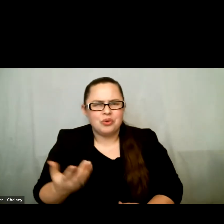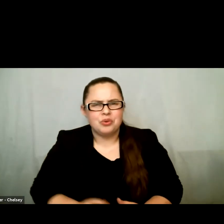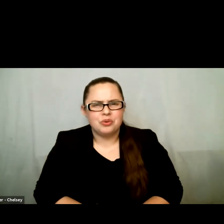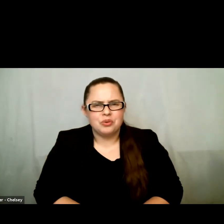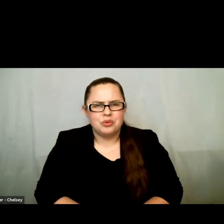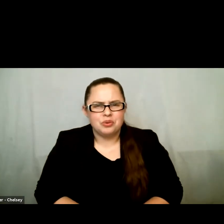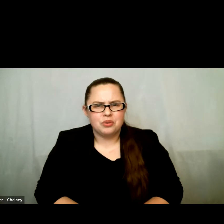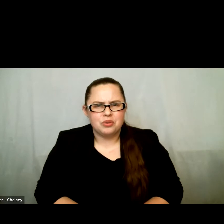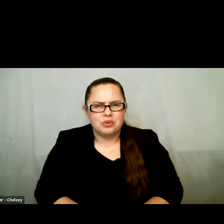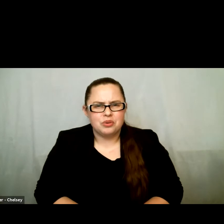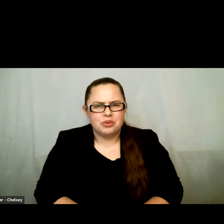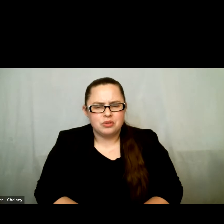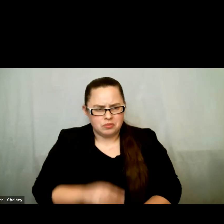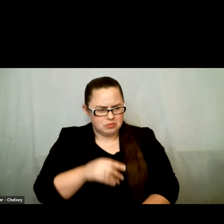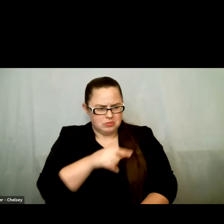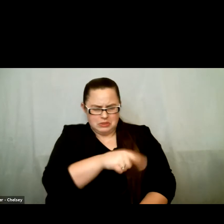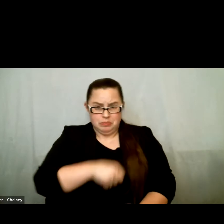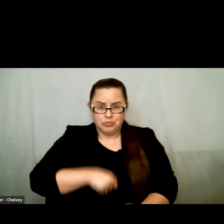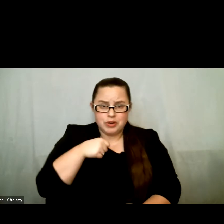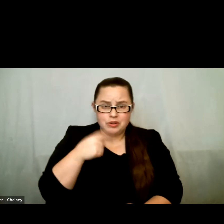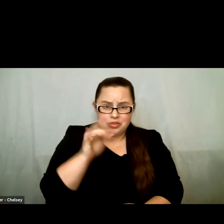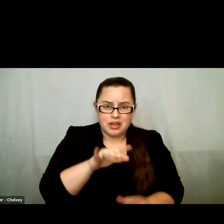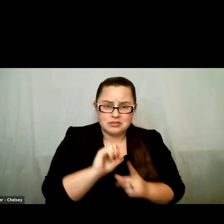Does he feel proud about that?